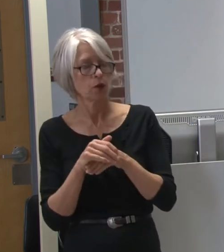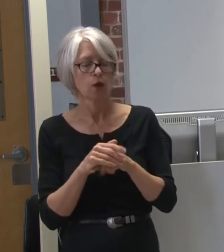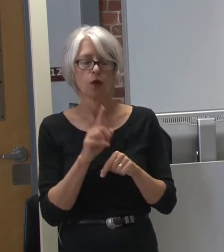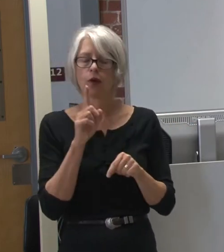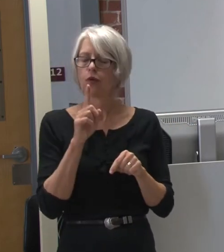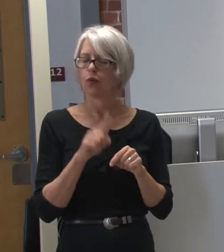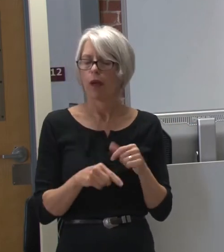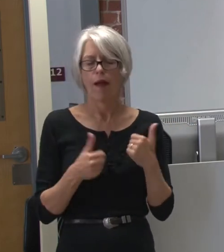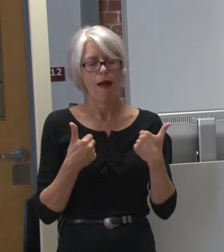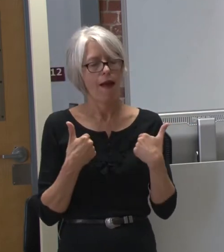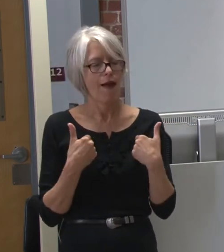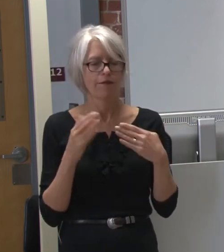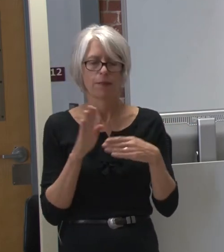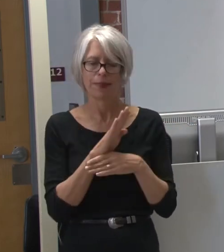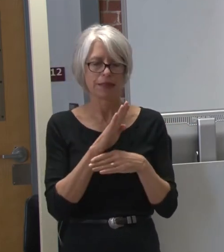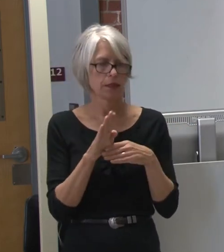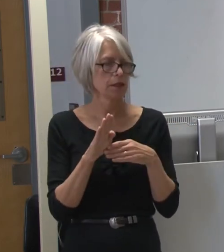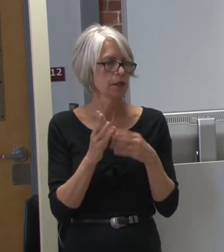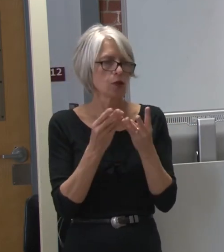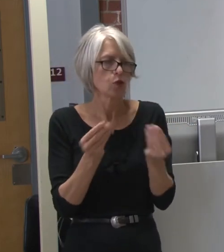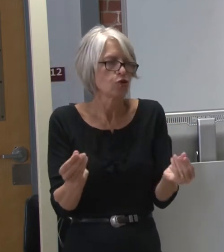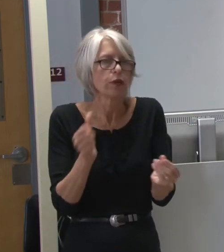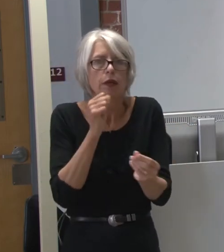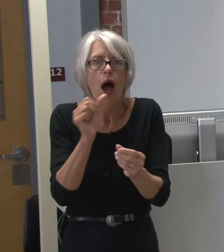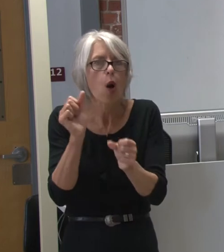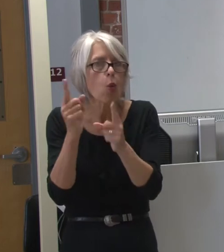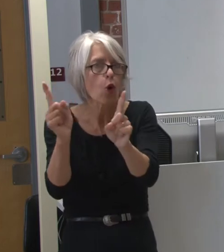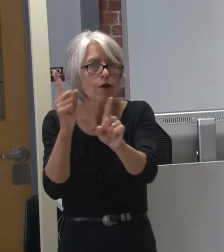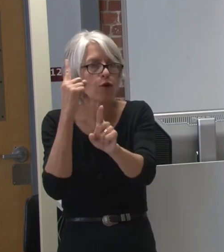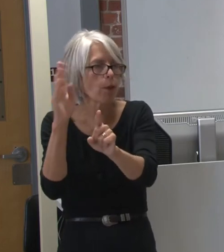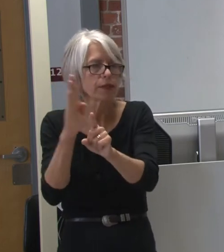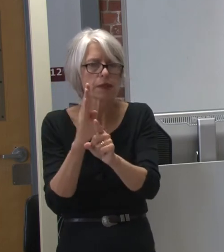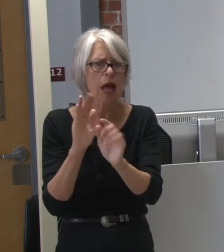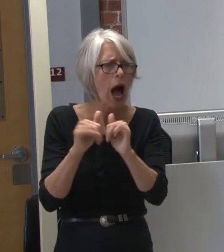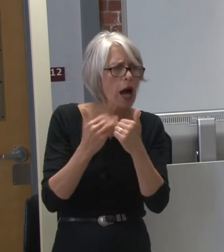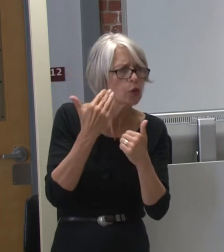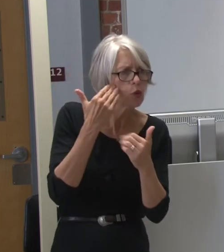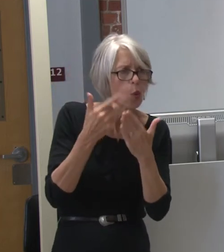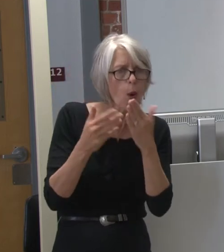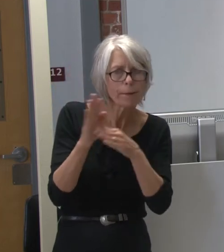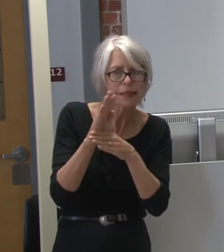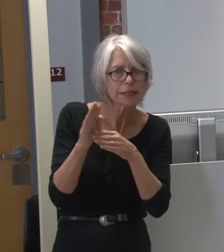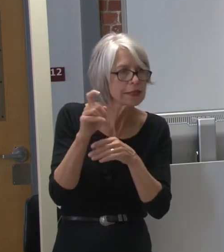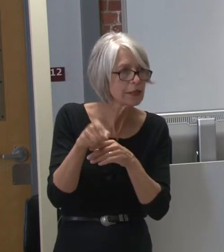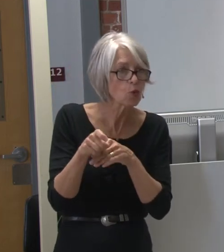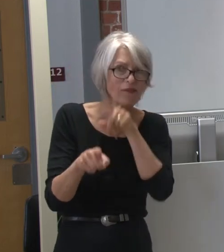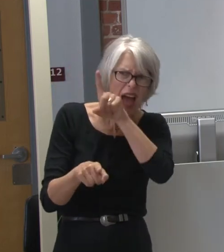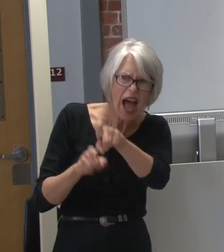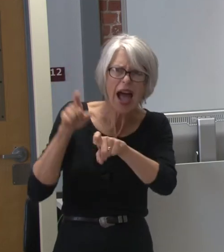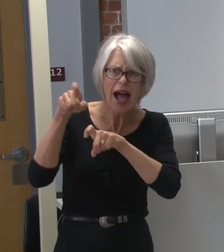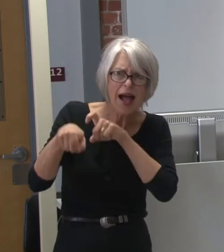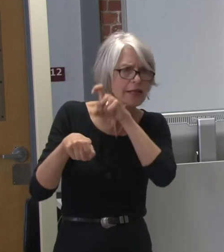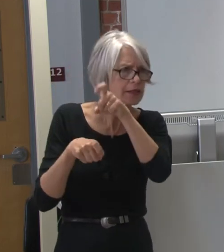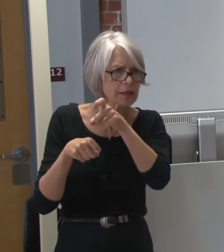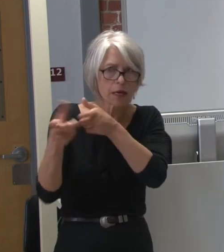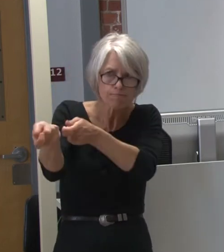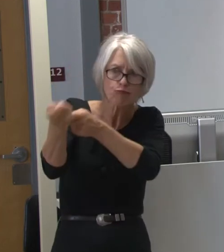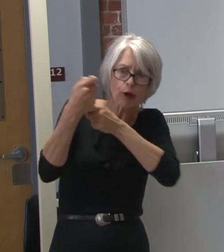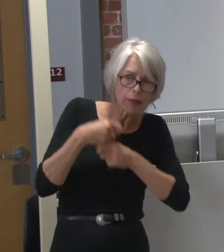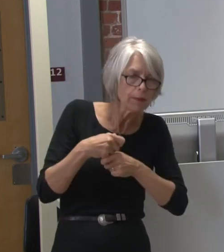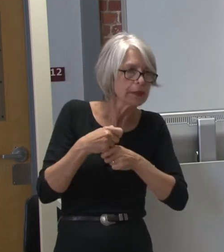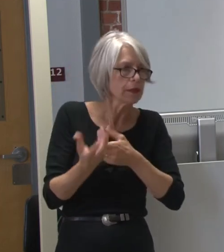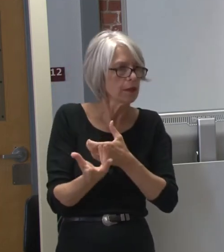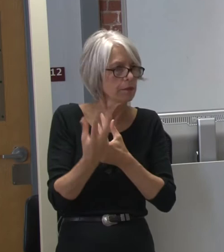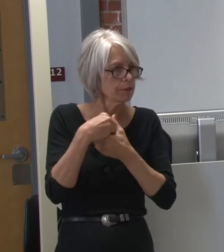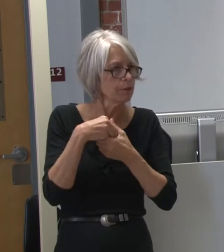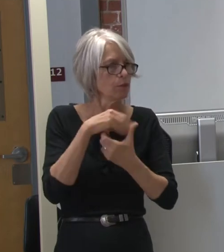business solution that doesn't work for business. How do you know what business needs? You have to ask business, engage them in the process, ask